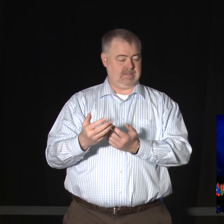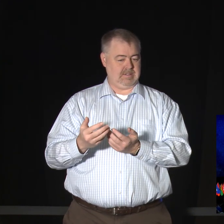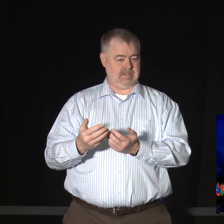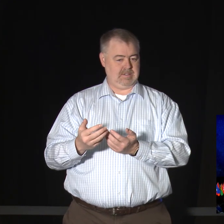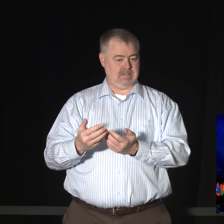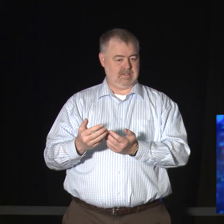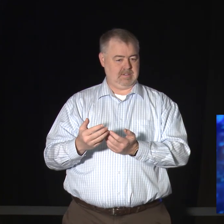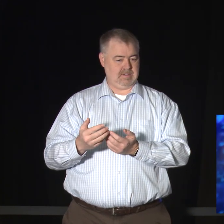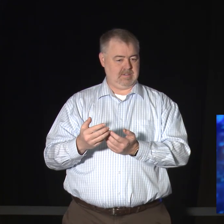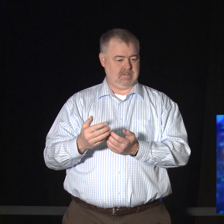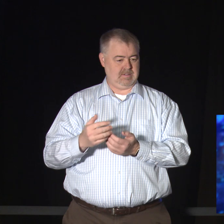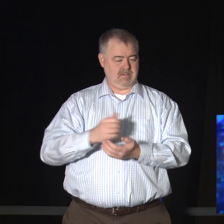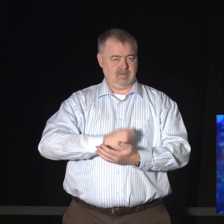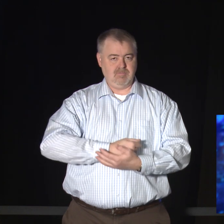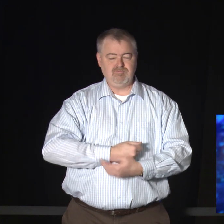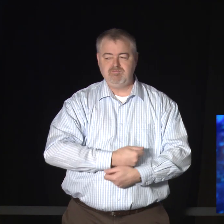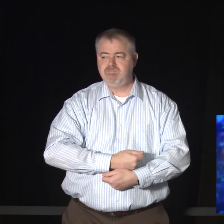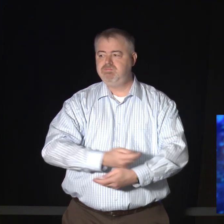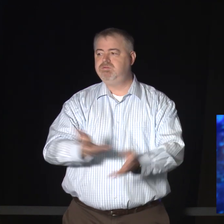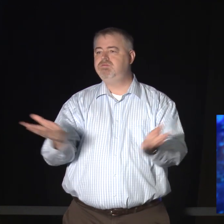dispersed. That's how a plant